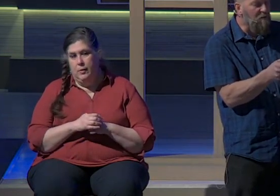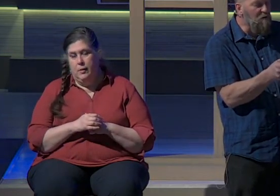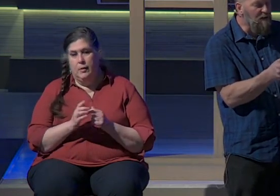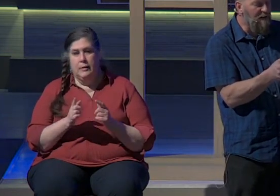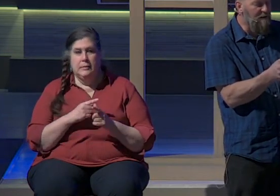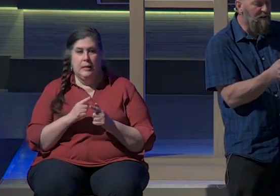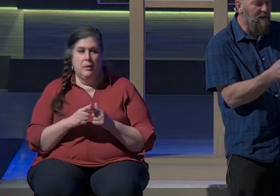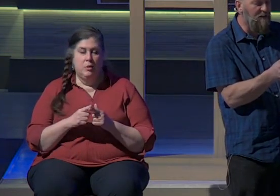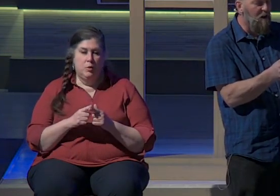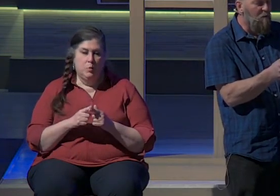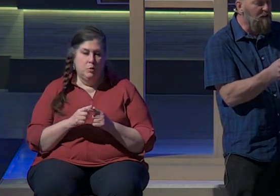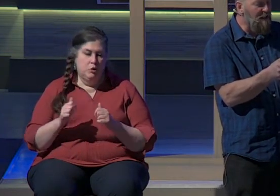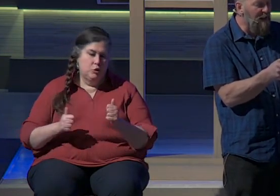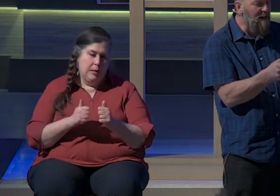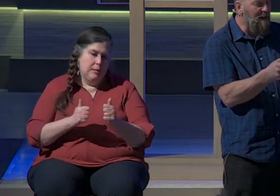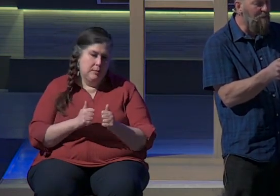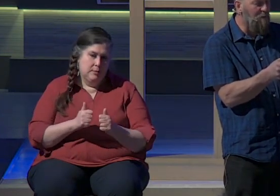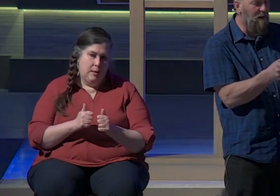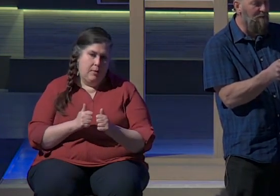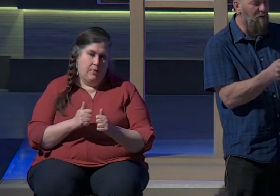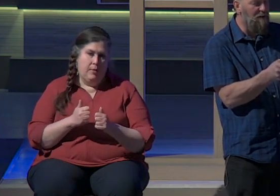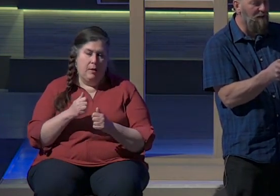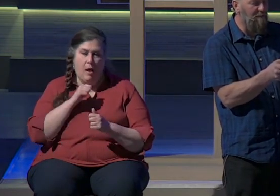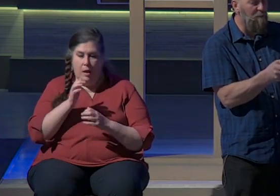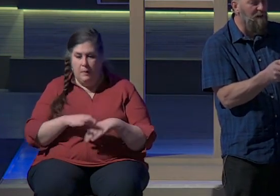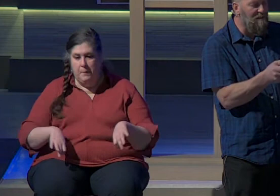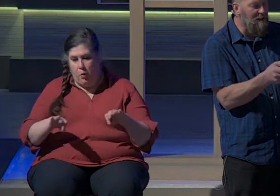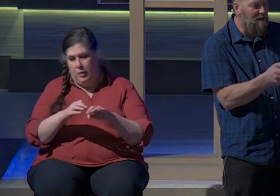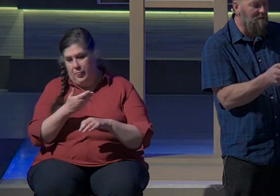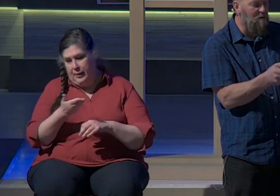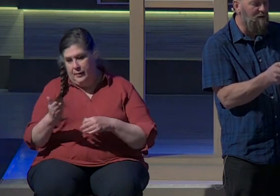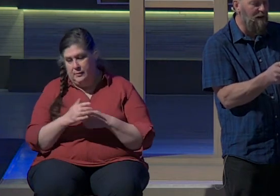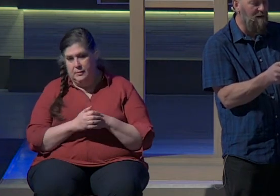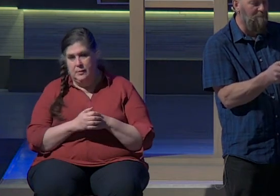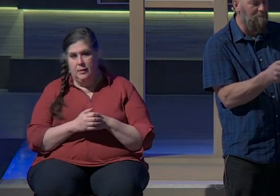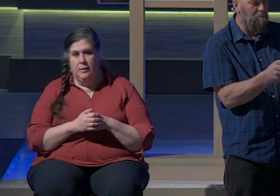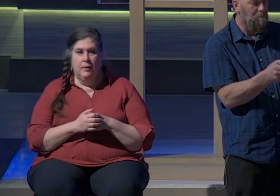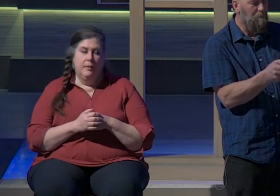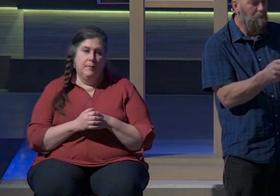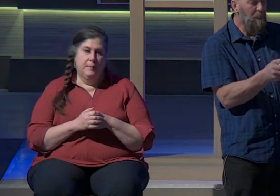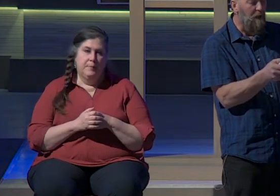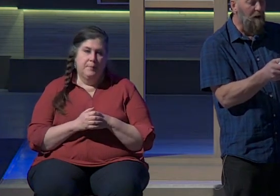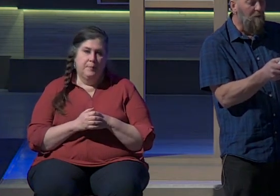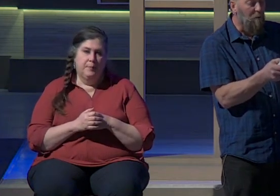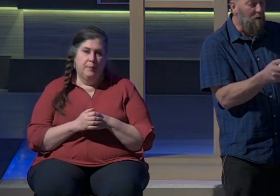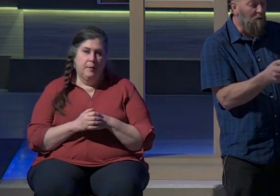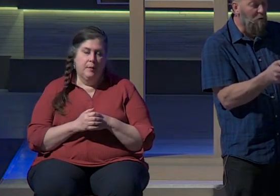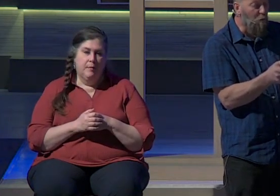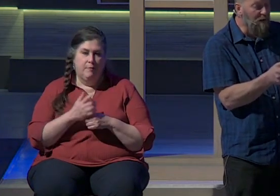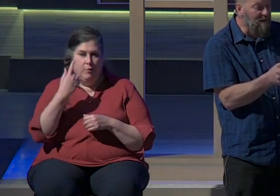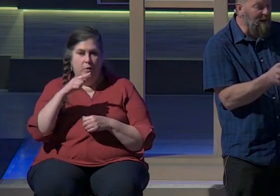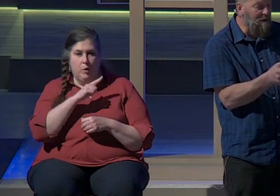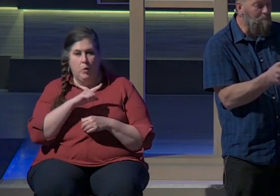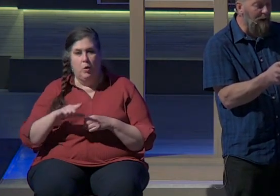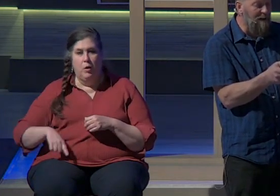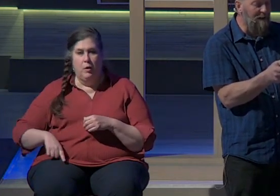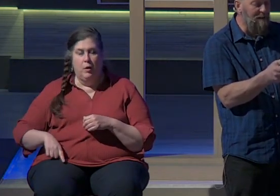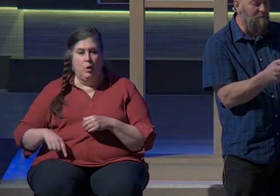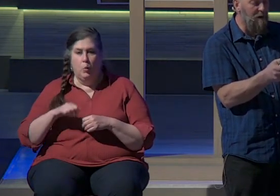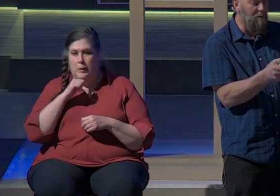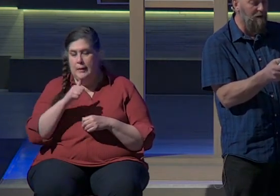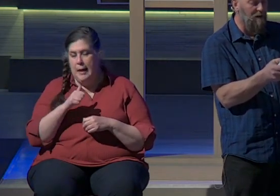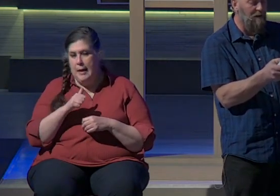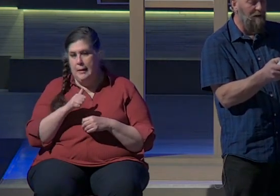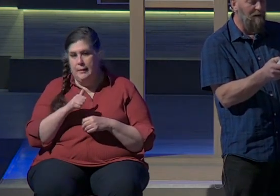after futile things which cannot profit or deliver, because they are futile. For the Lord will not abandon